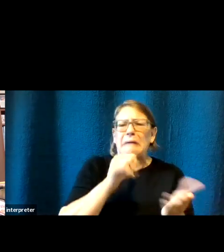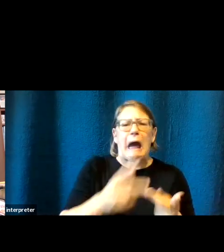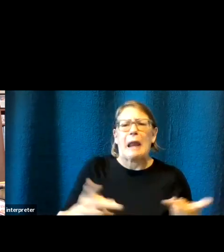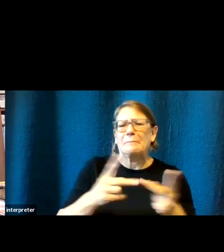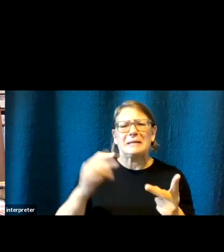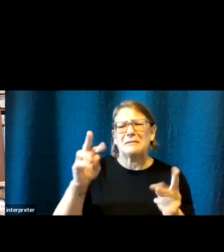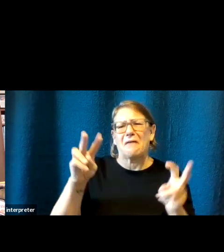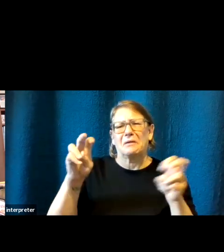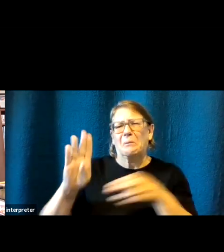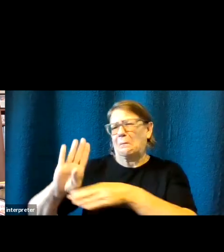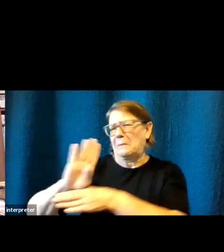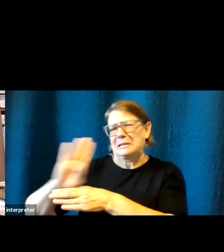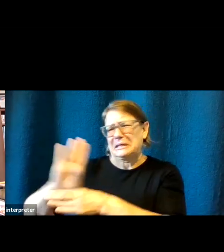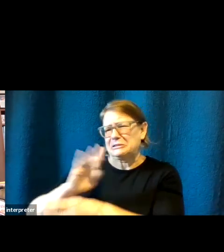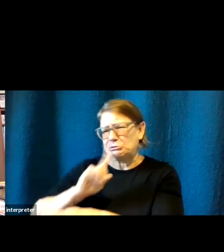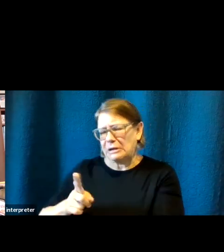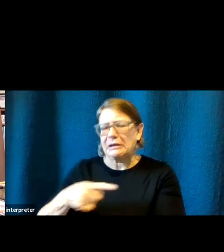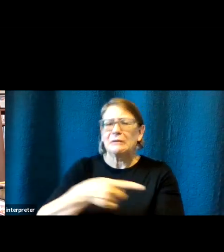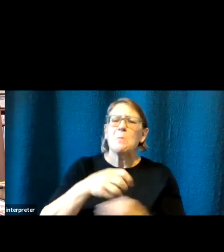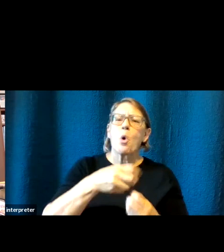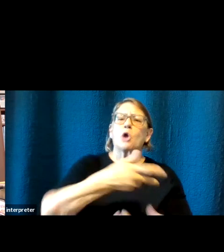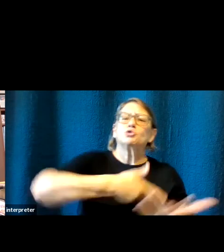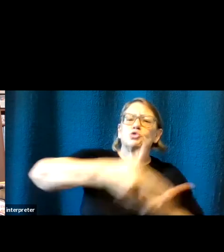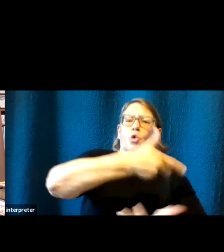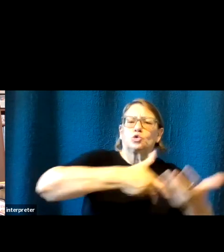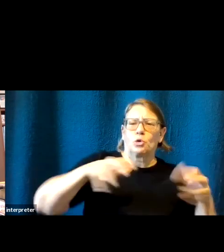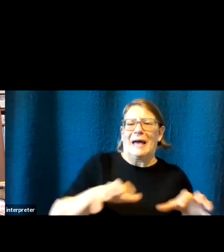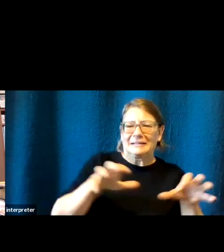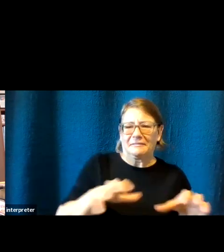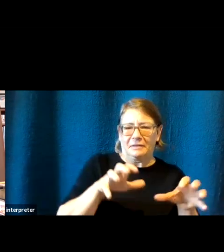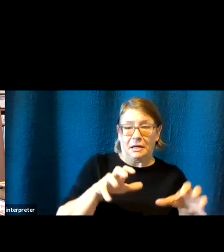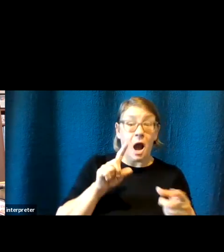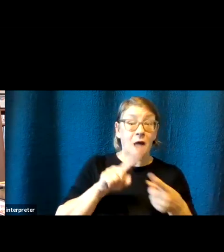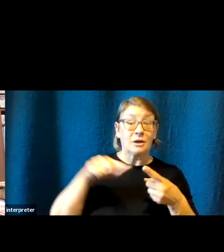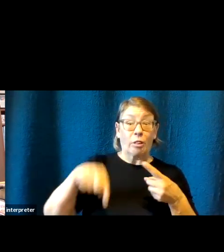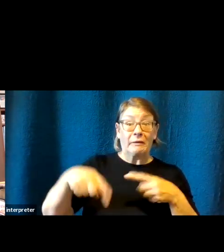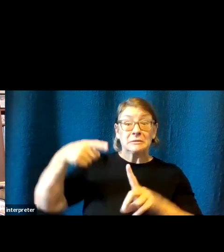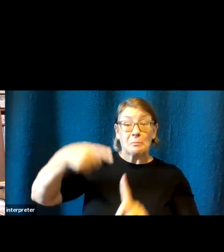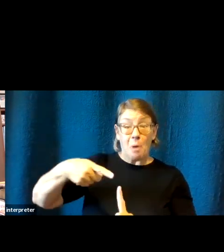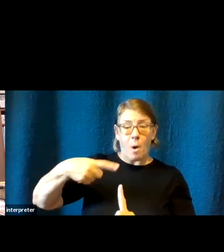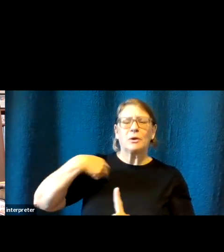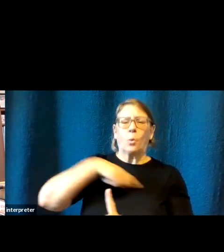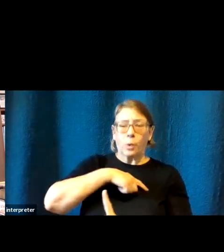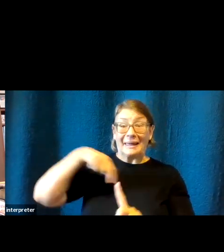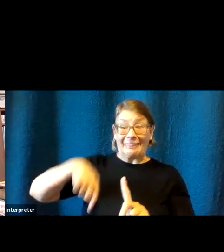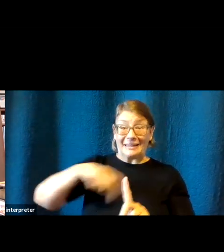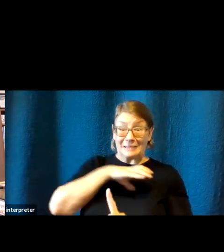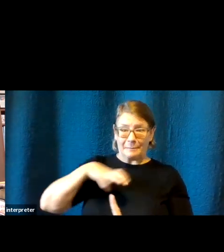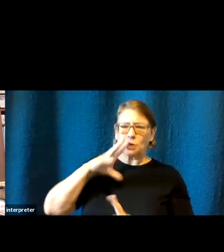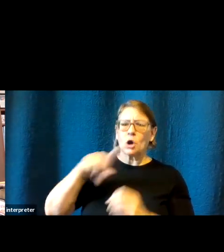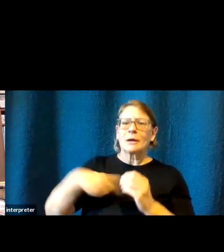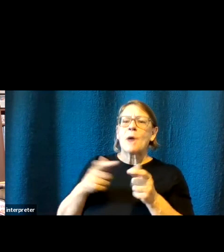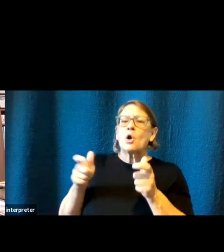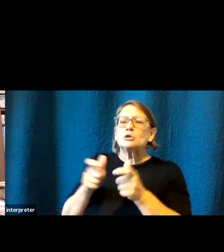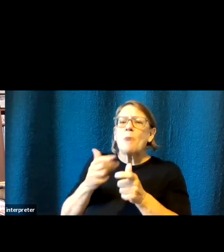business per se. It's a place of more social activity. Up until this point, we have been talking about a small